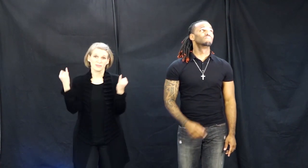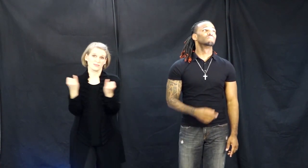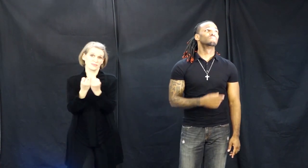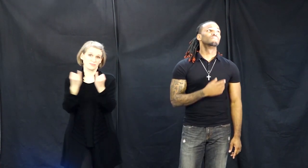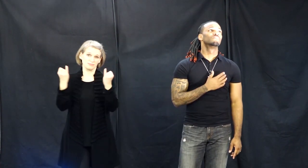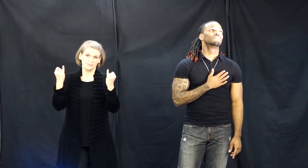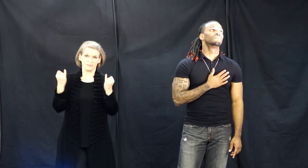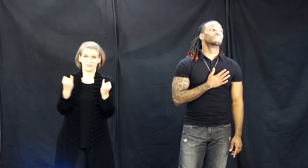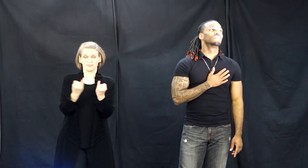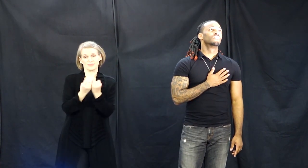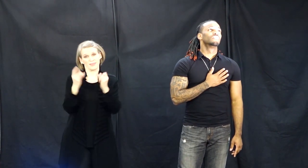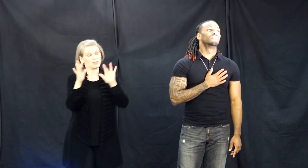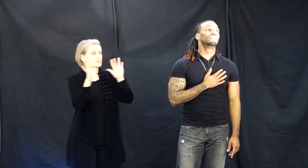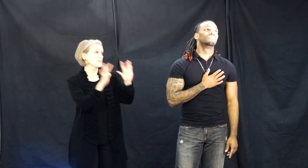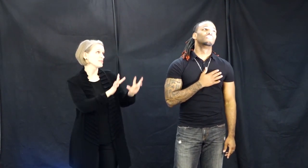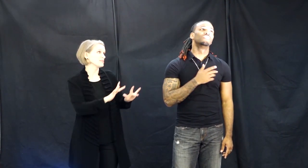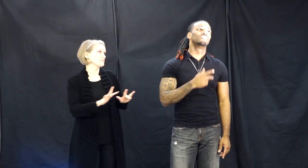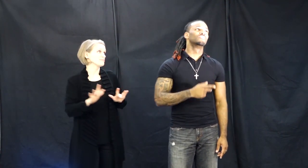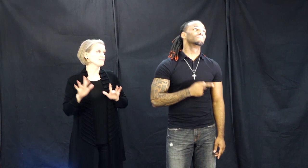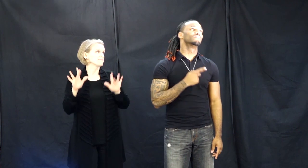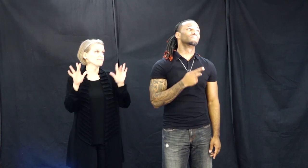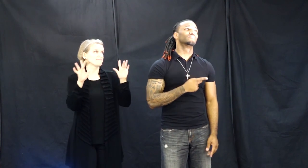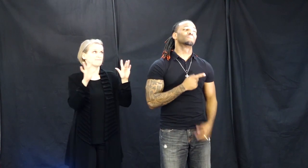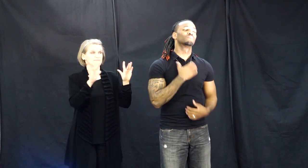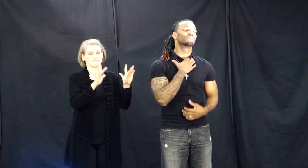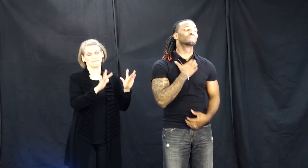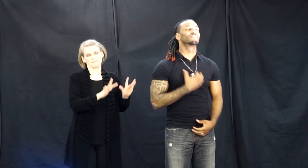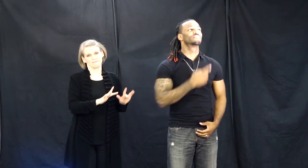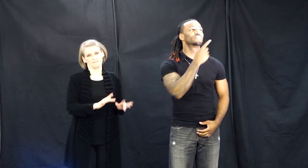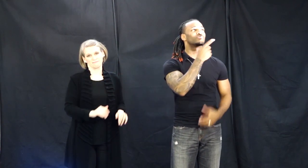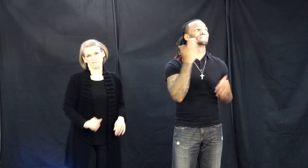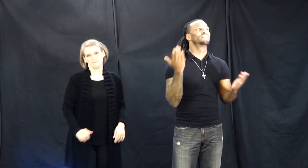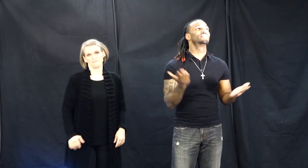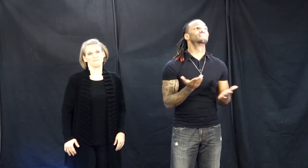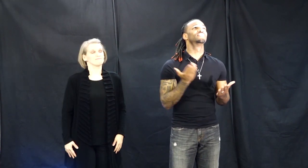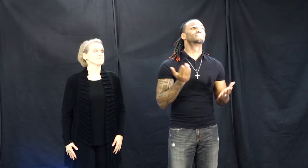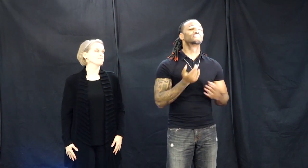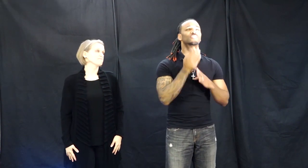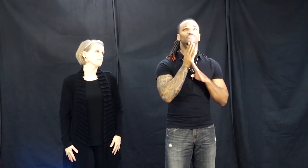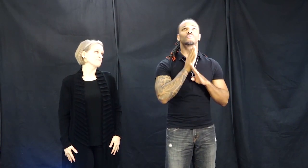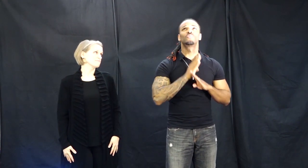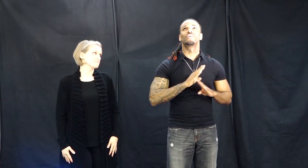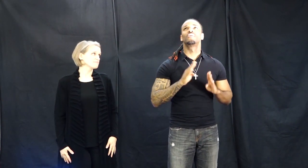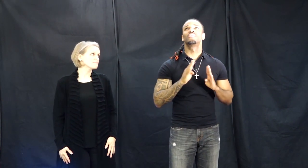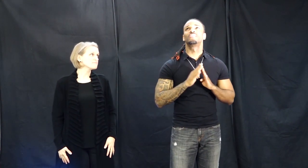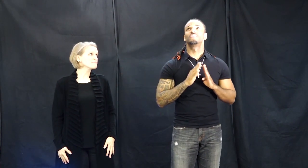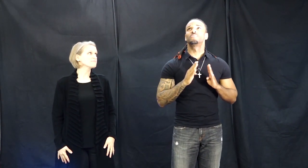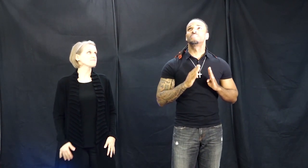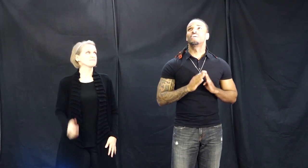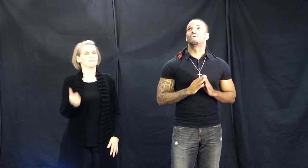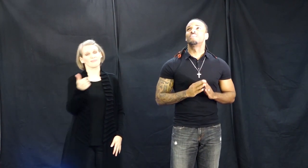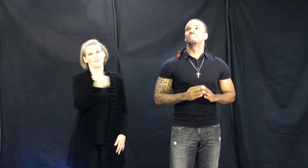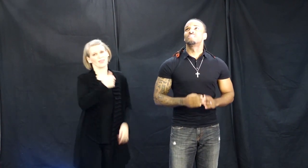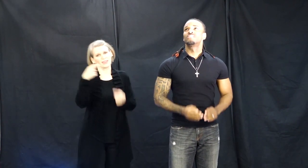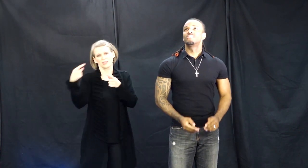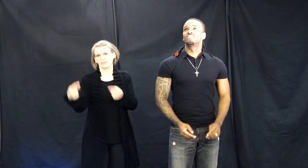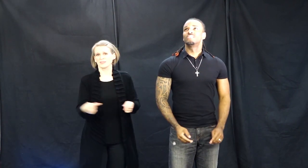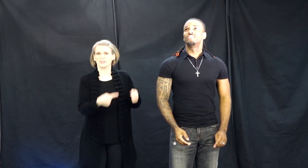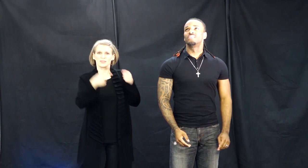talking to himself, have pity. Philip, you would like it uptown, it's quiet uptown. He is working through